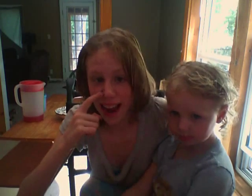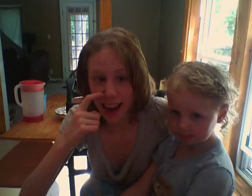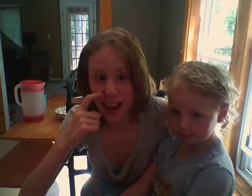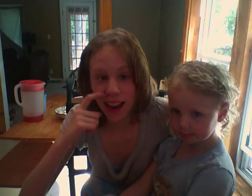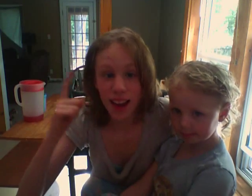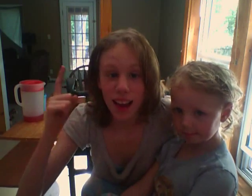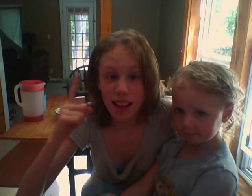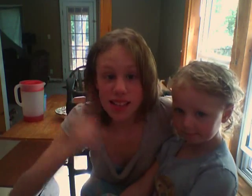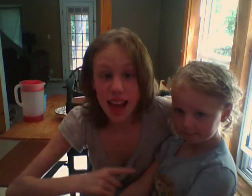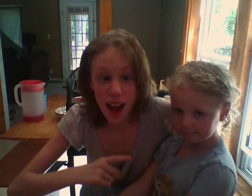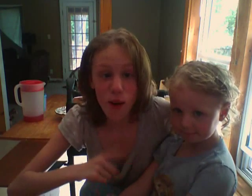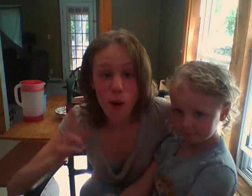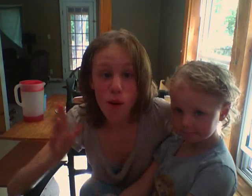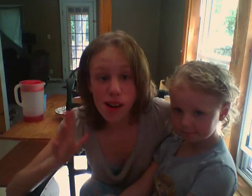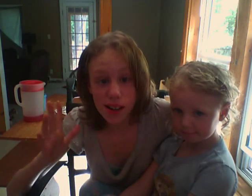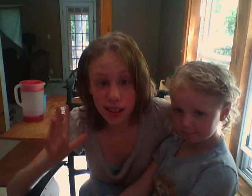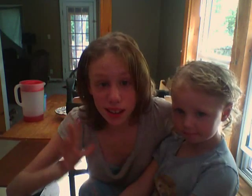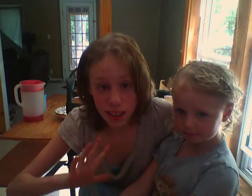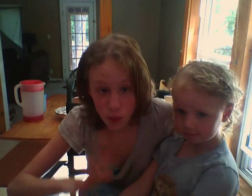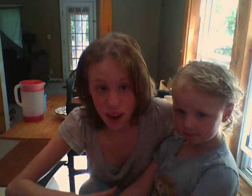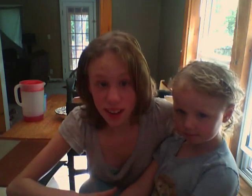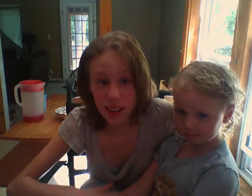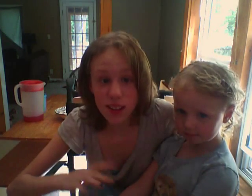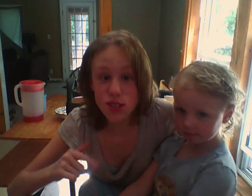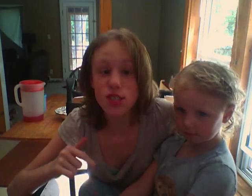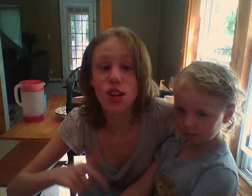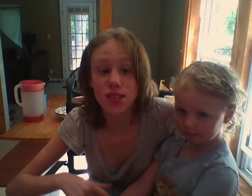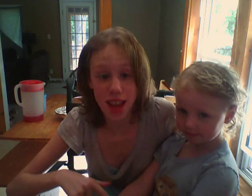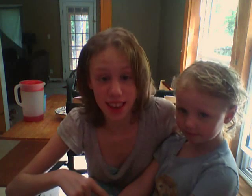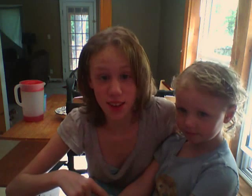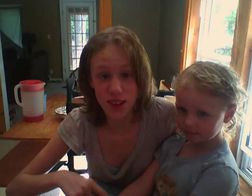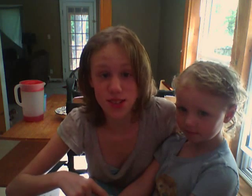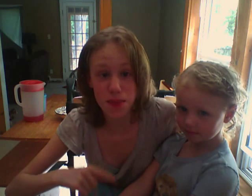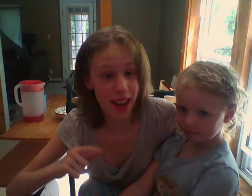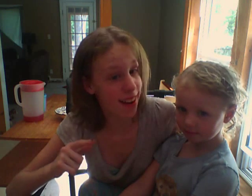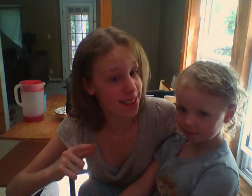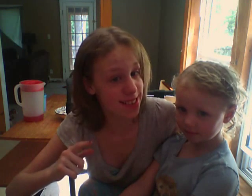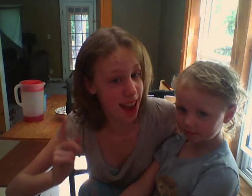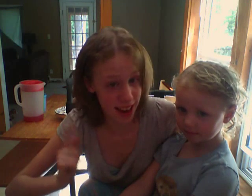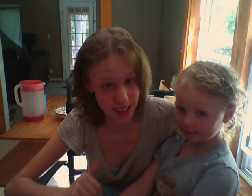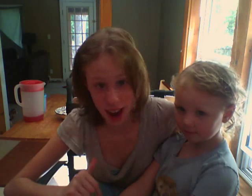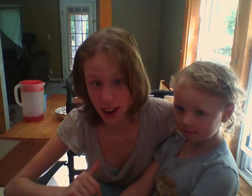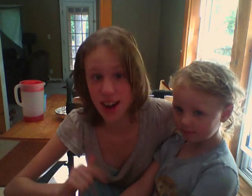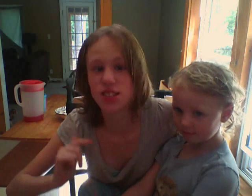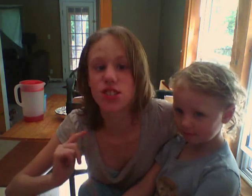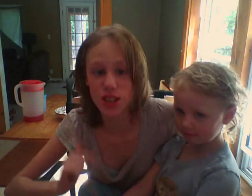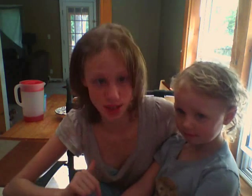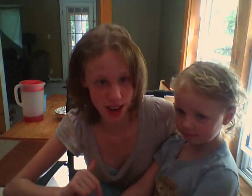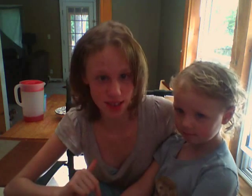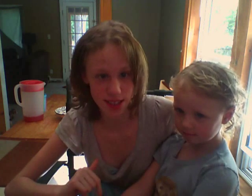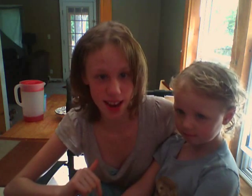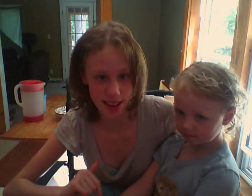Okay, so, Greta, she knows sign language because I taught her and she knows how to sign